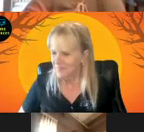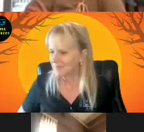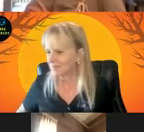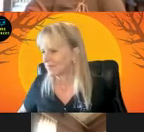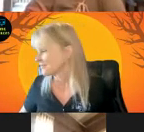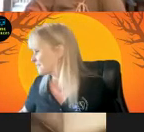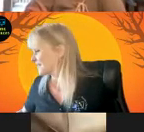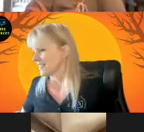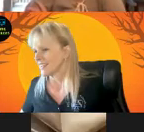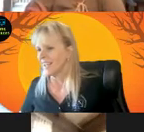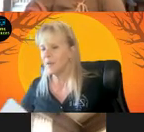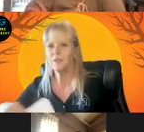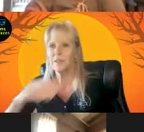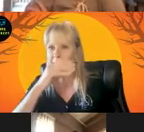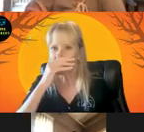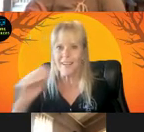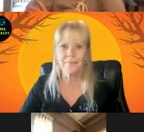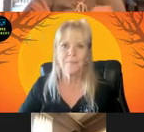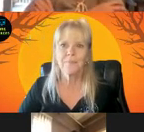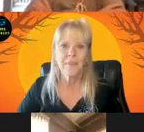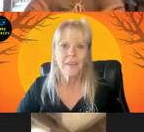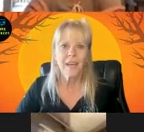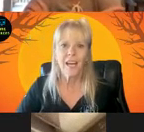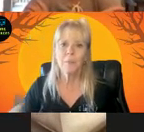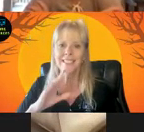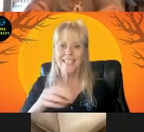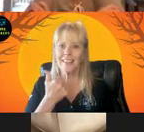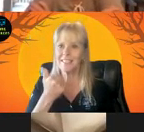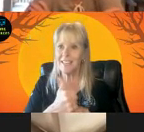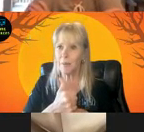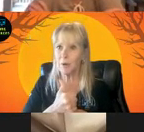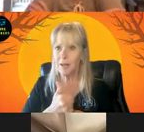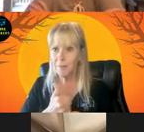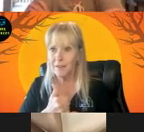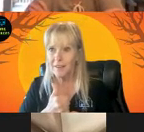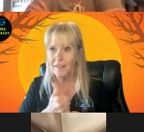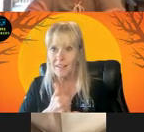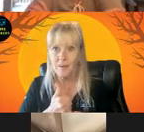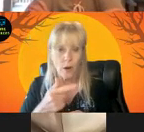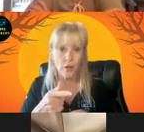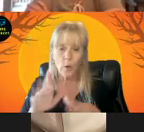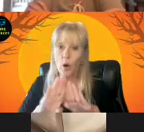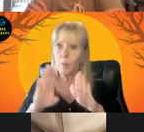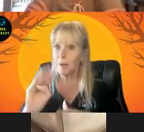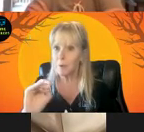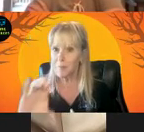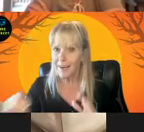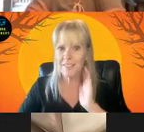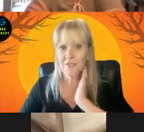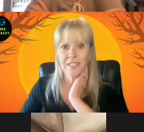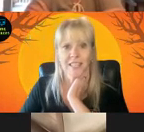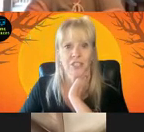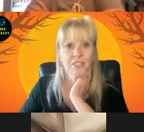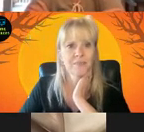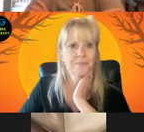mics and we'll do it that way. And I'm going to set this timer up while you are opening up your